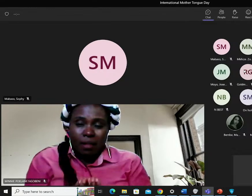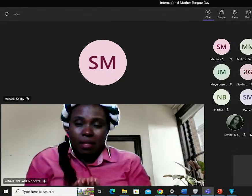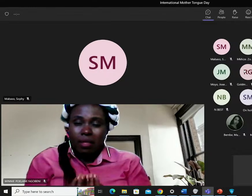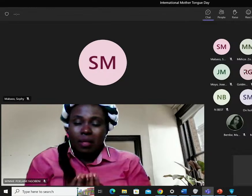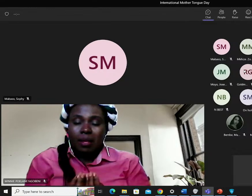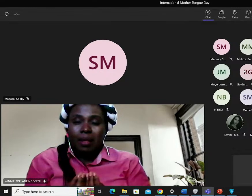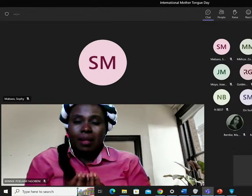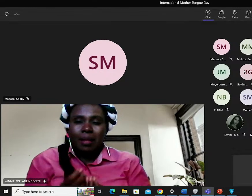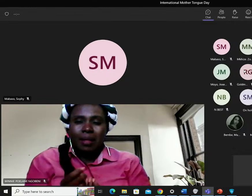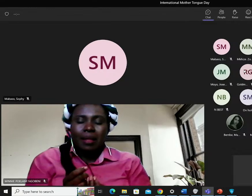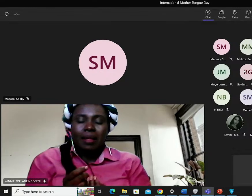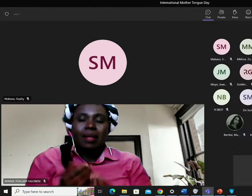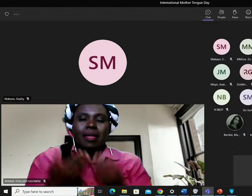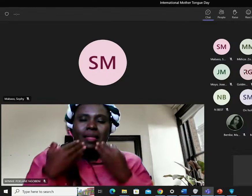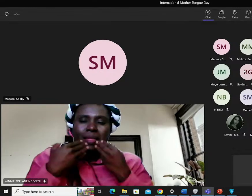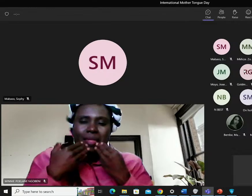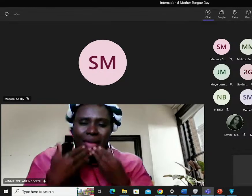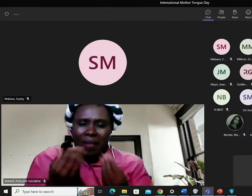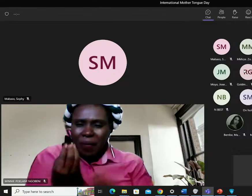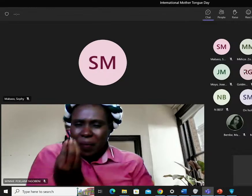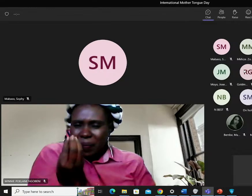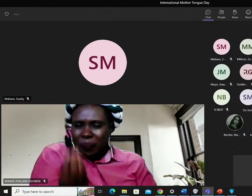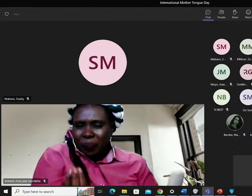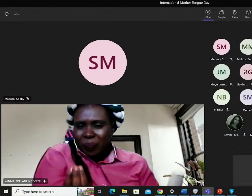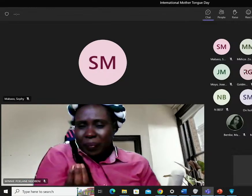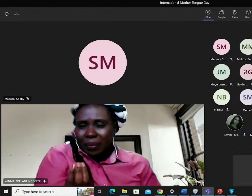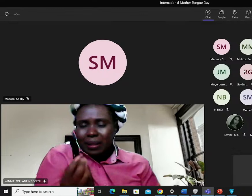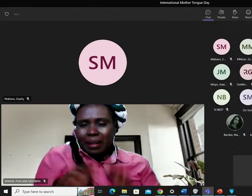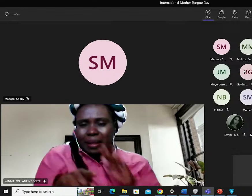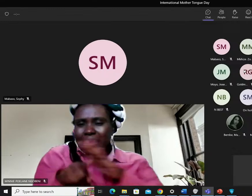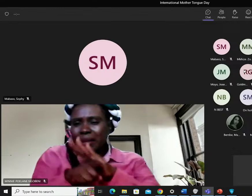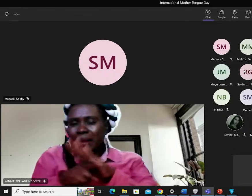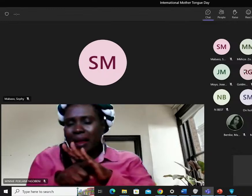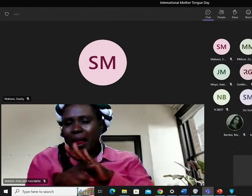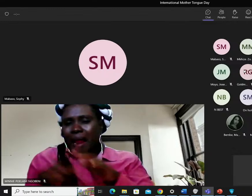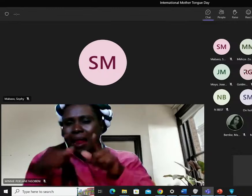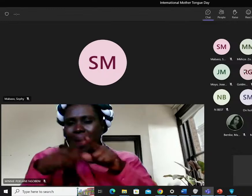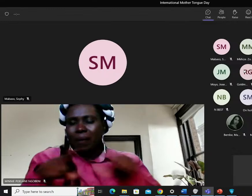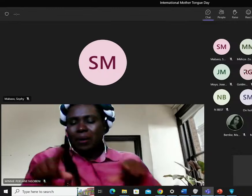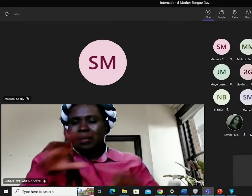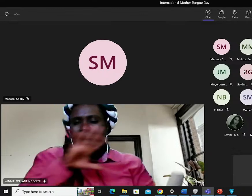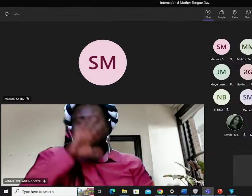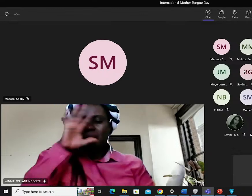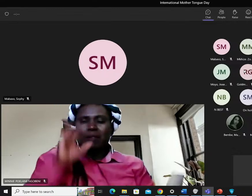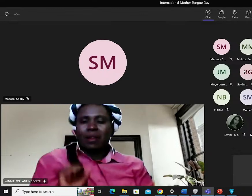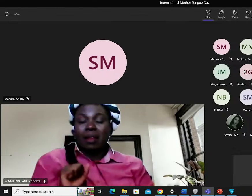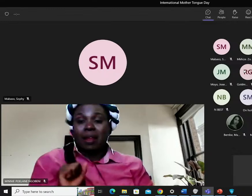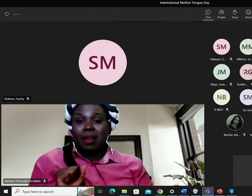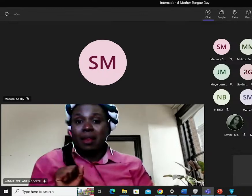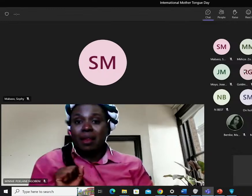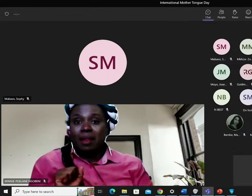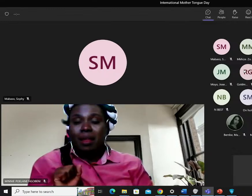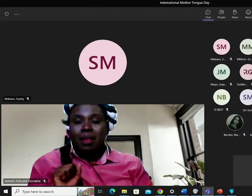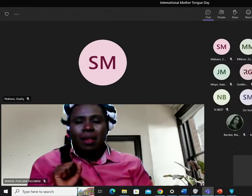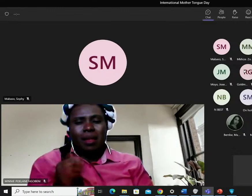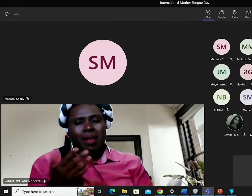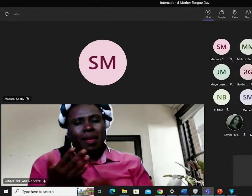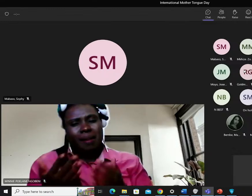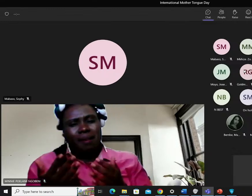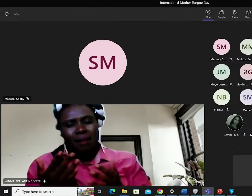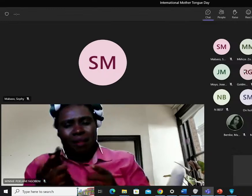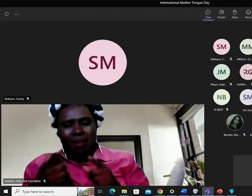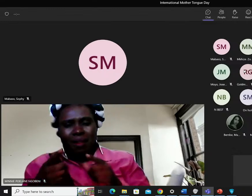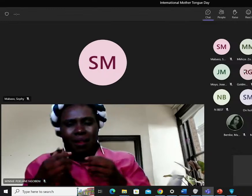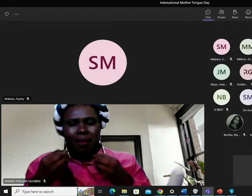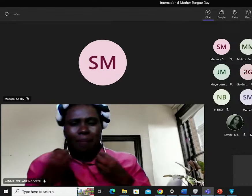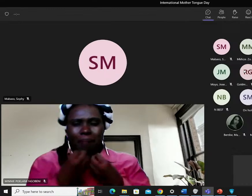nalantombi incinci yaphaya kula Department of African Languages. No. Yakwa linguistics and